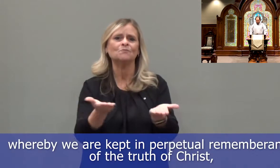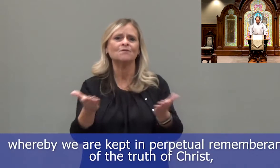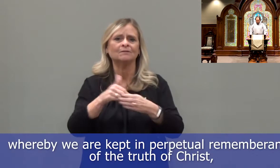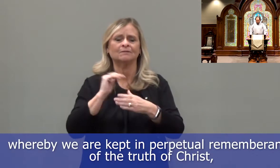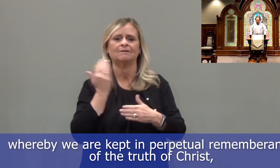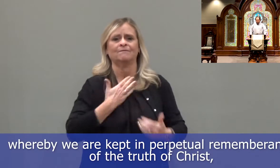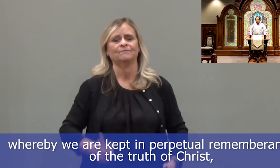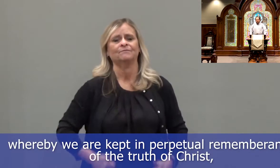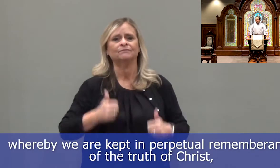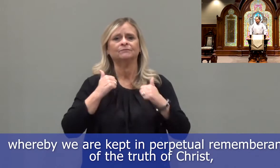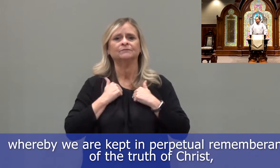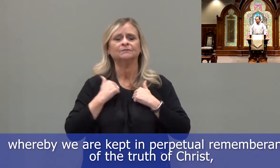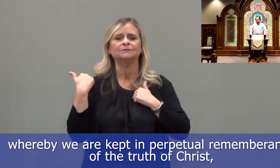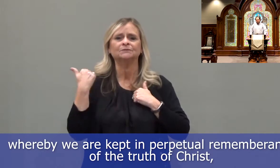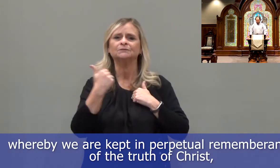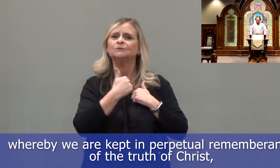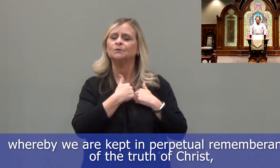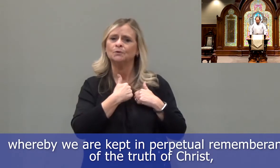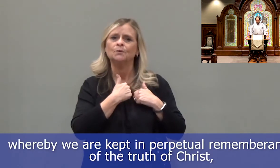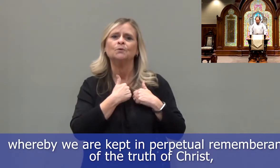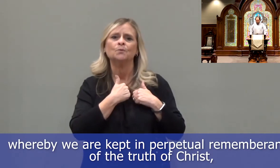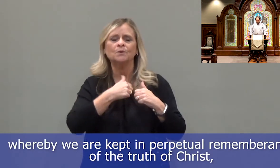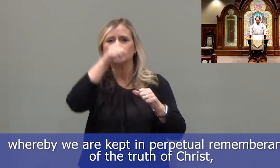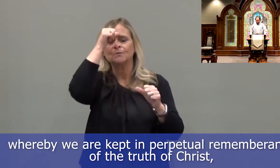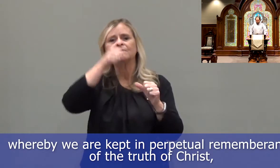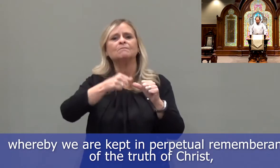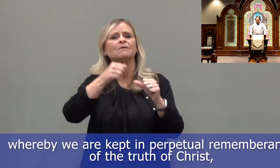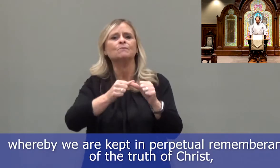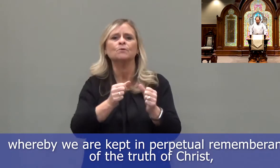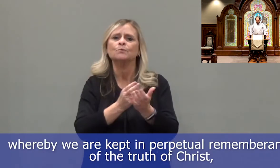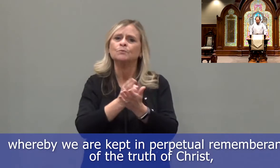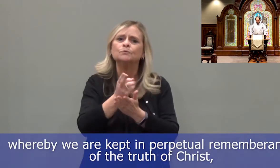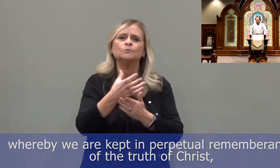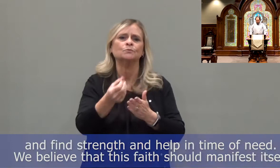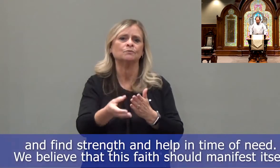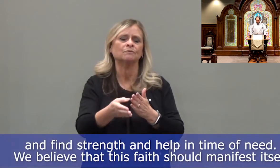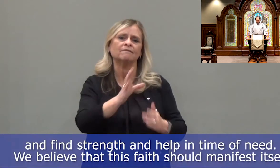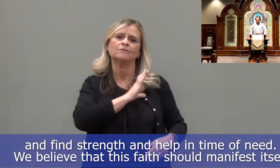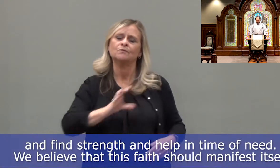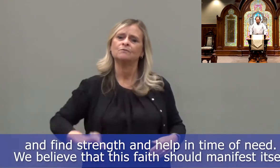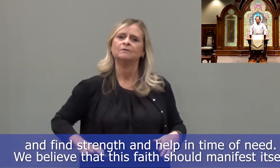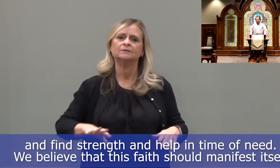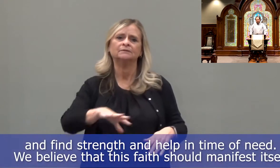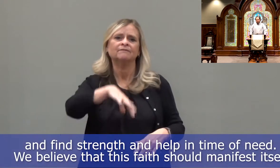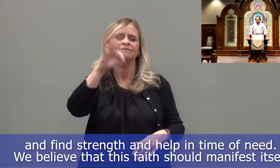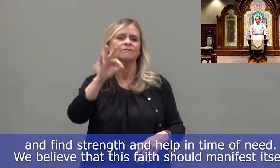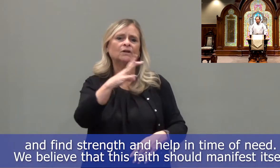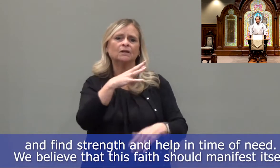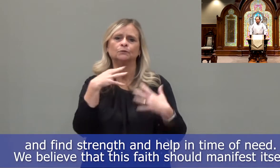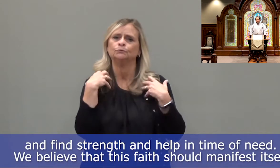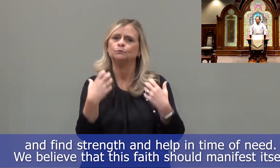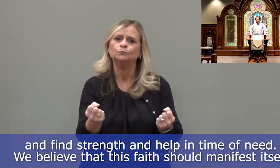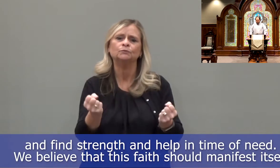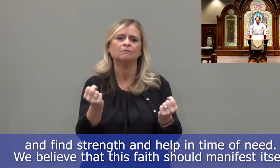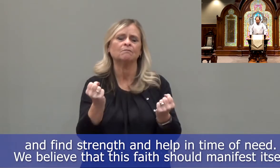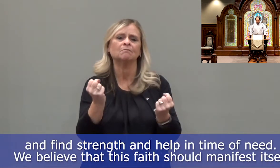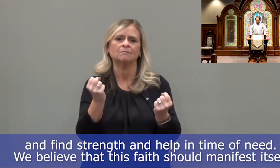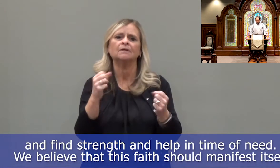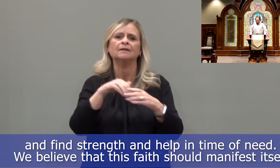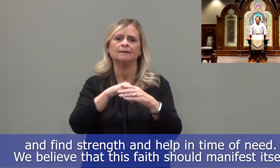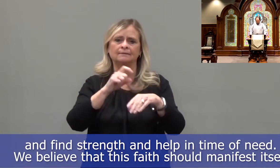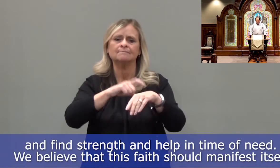lives, whereby we are kept in perpetual remembrance of the truth of Christ and find strength and help in time of